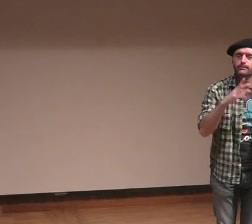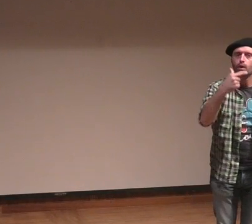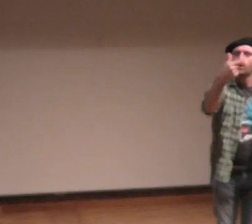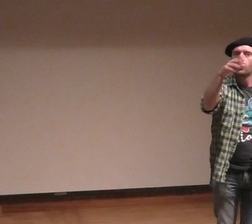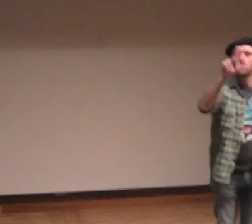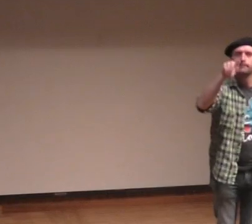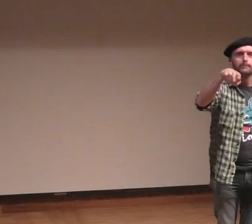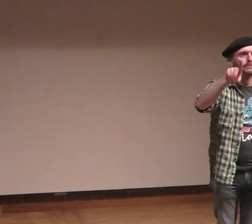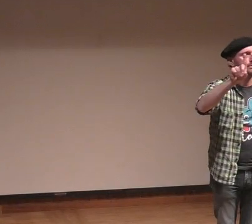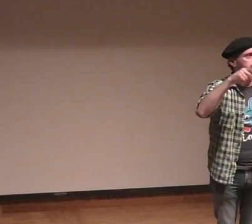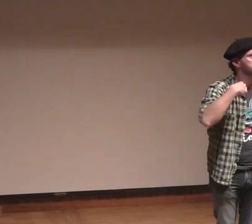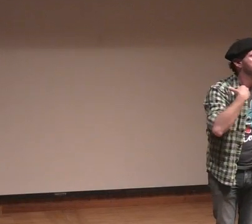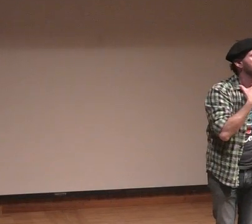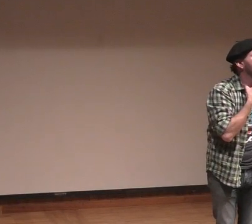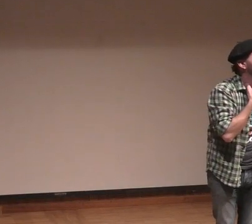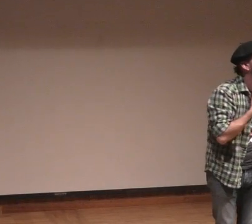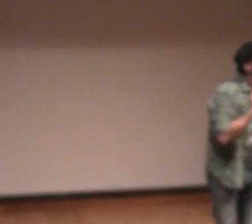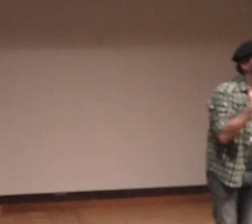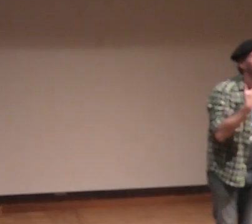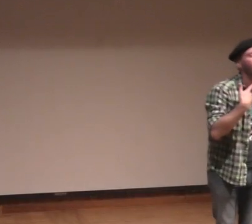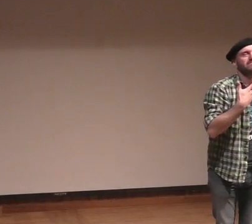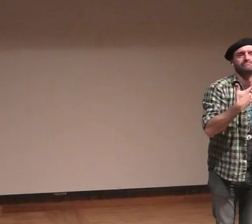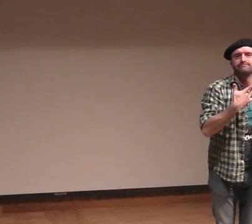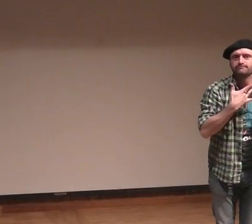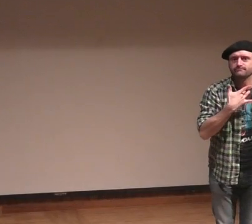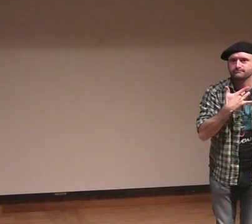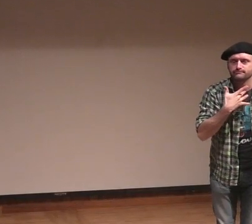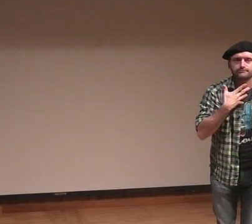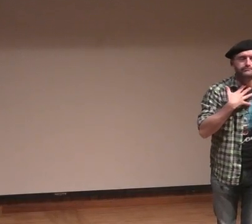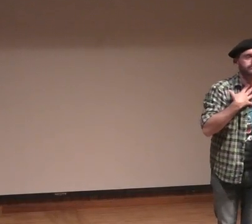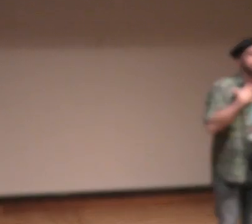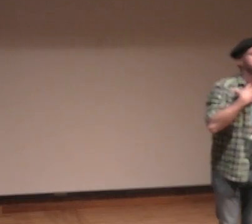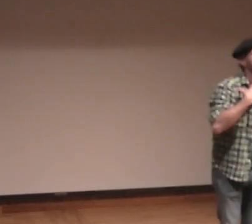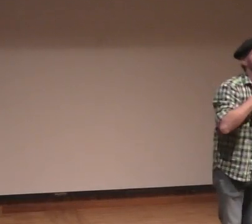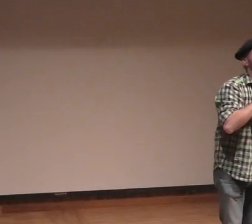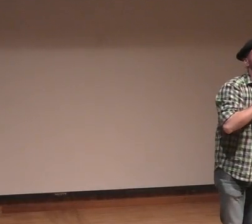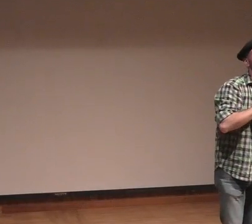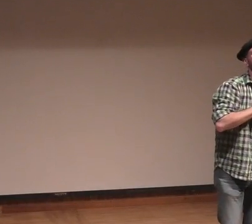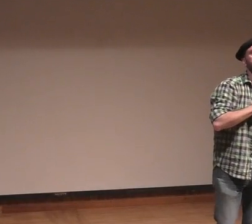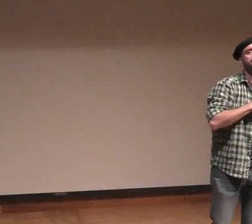Another example would be gulped, the word gulped.